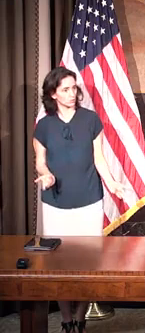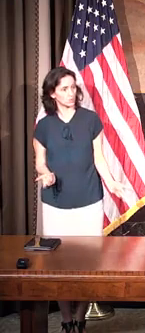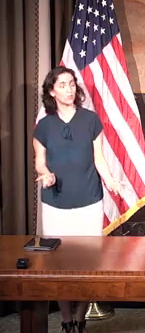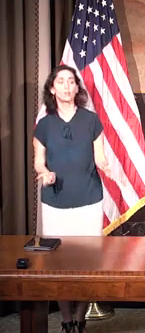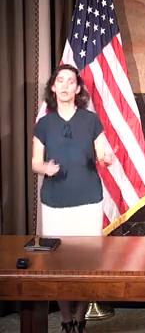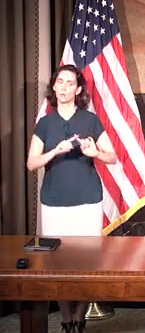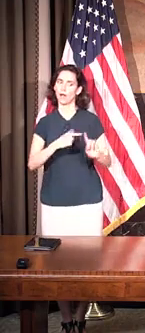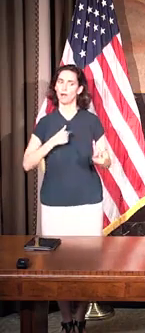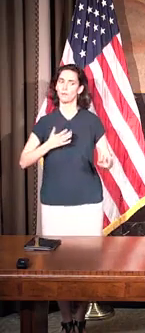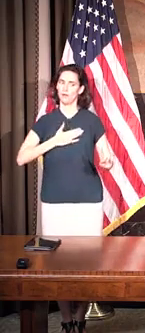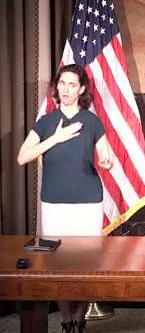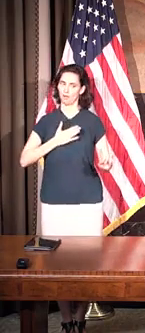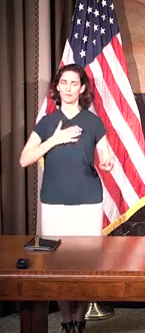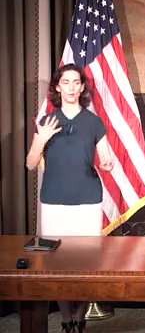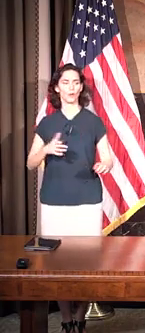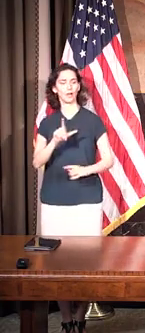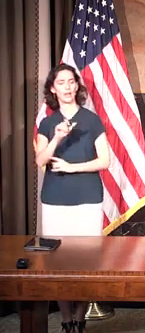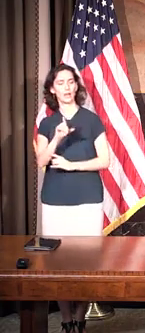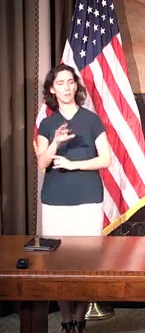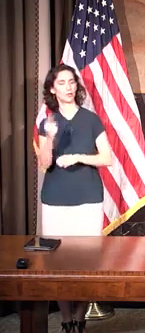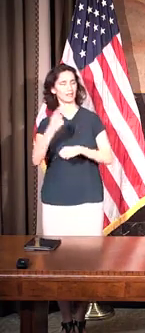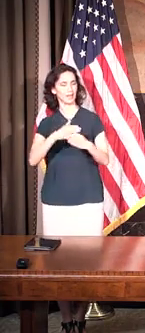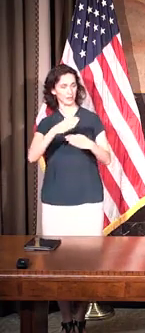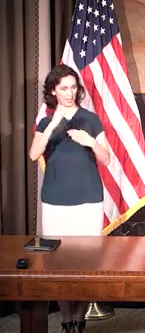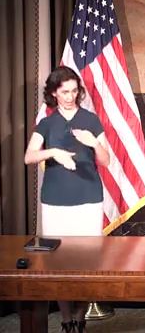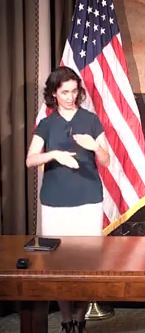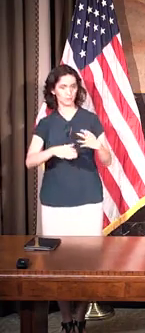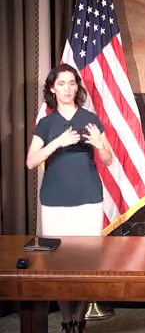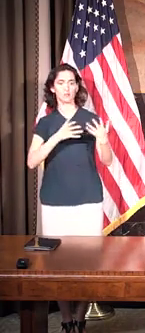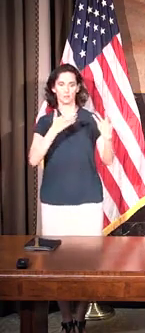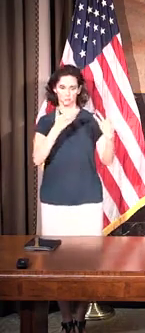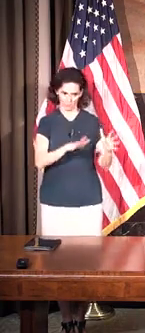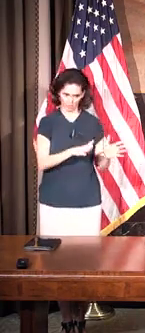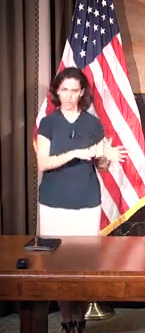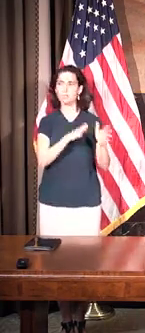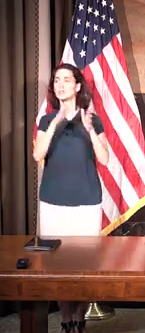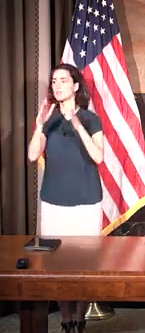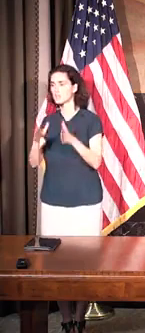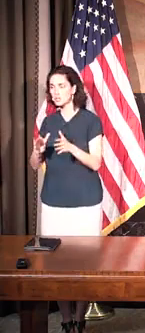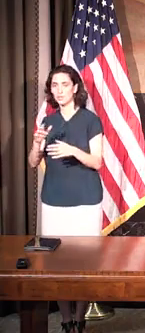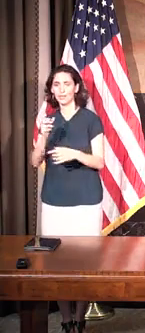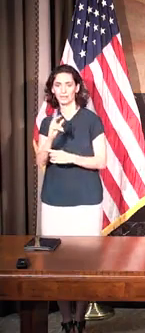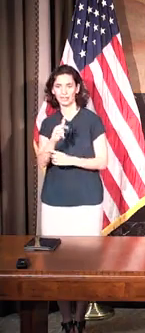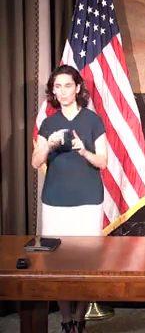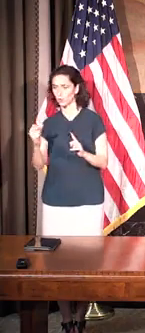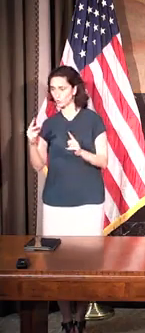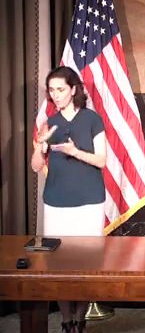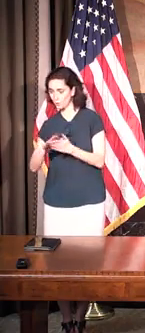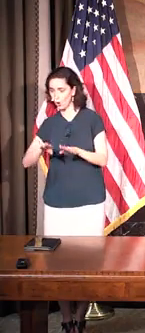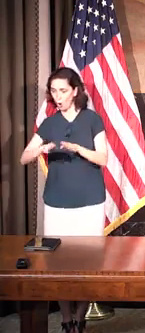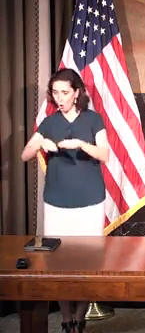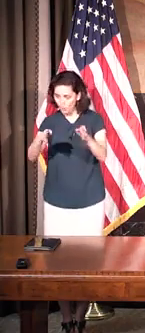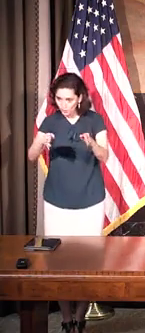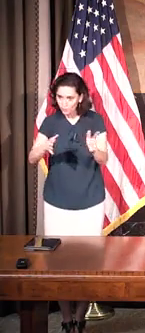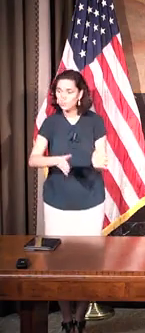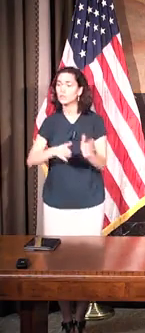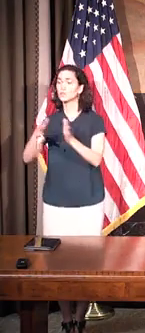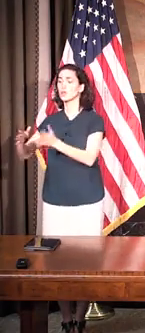Labor Day weekend. We reopened our K through 12 schools. We've put college kids back on our campuses, and we have responded